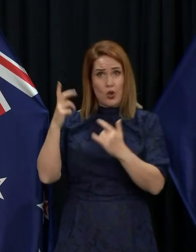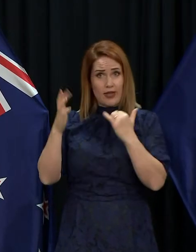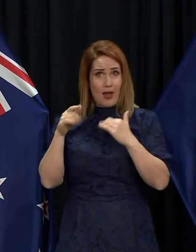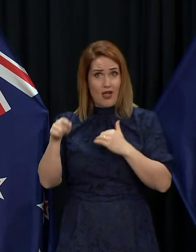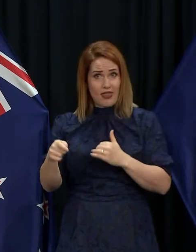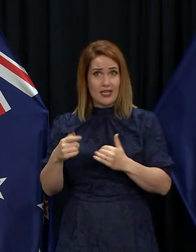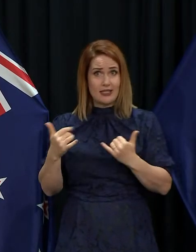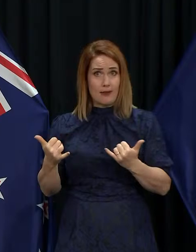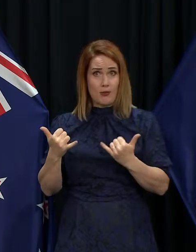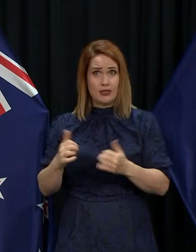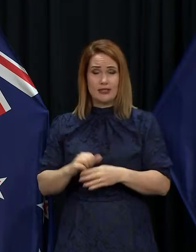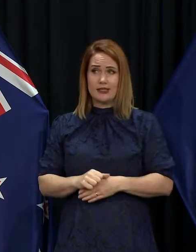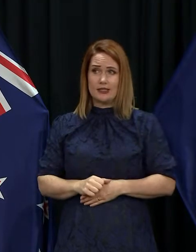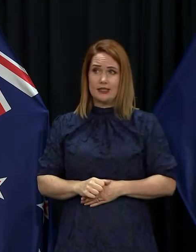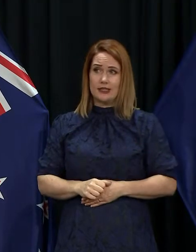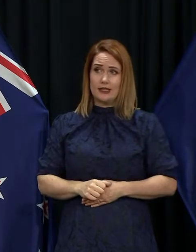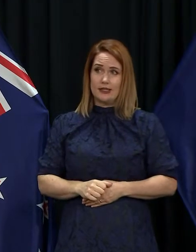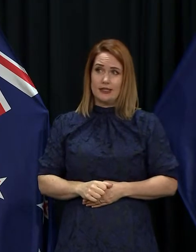aviation,